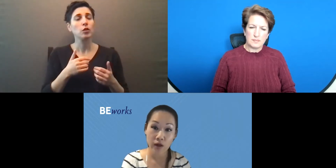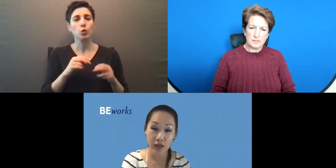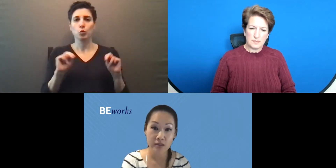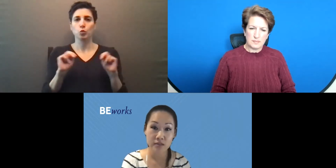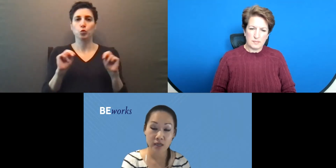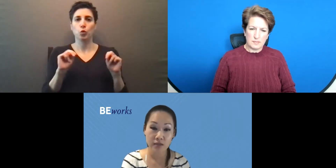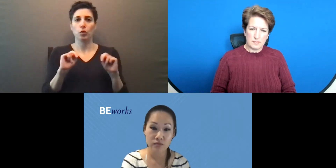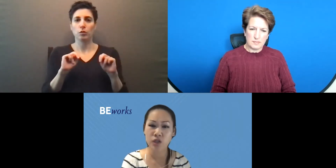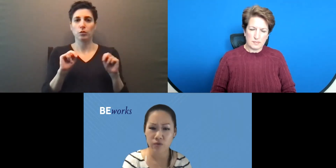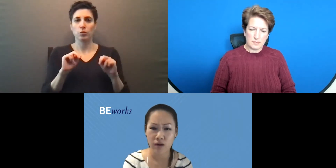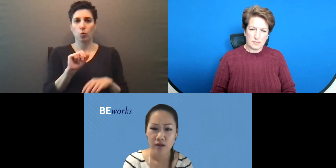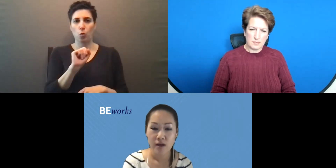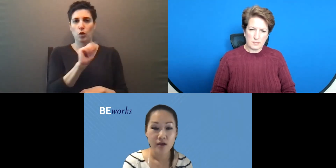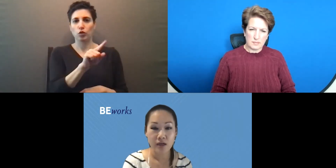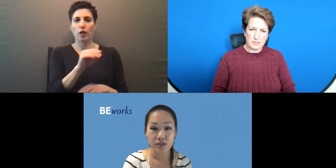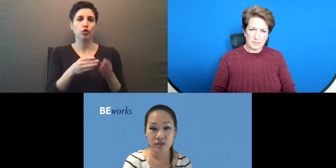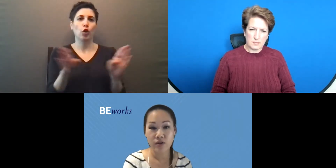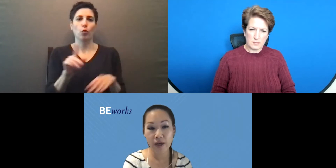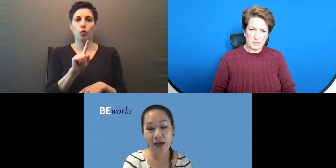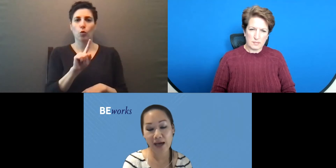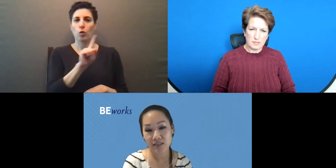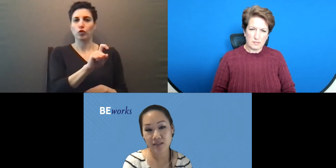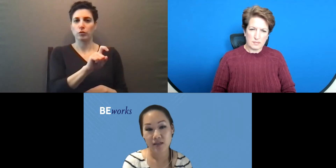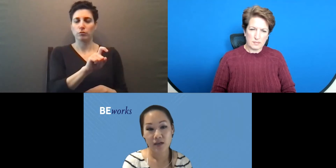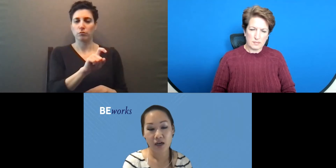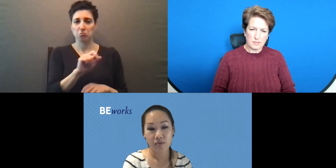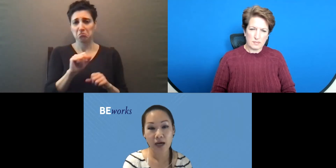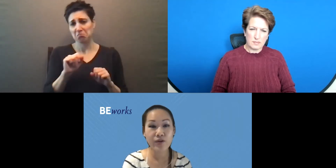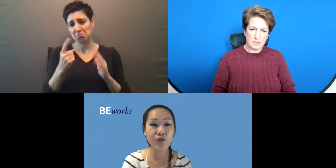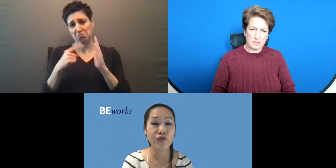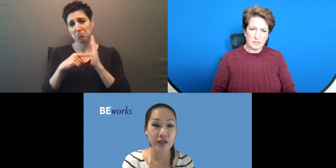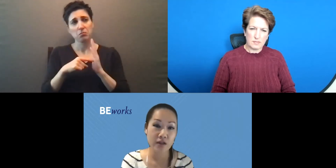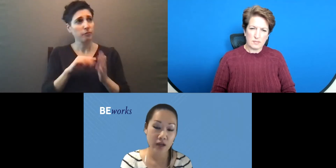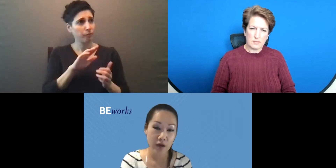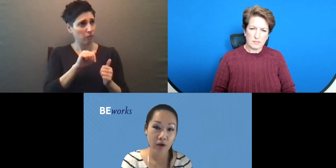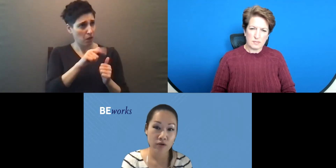neutral and general. So you may ask, how do you